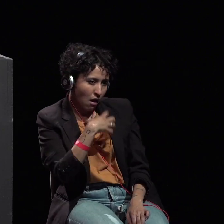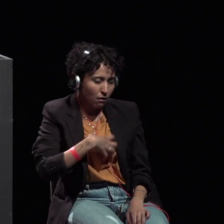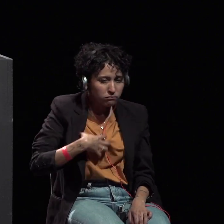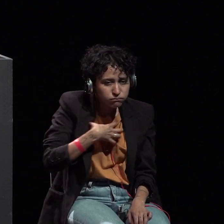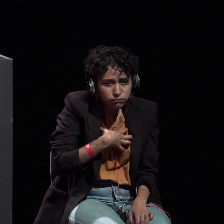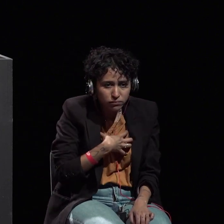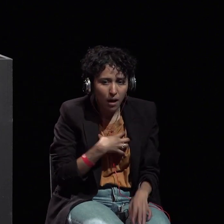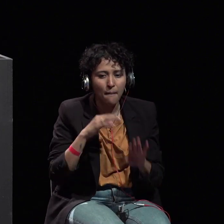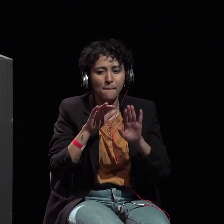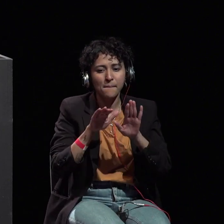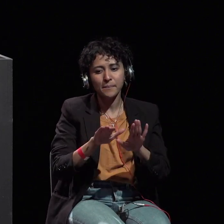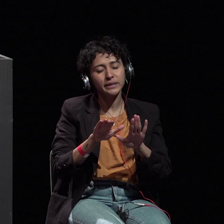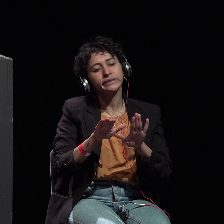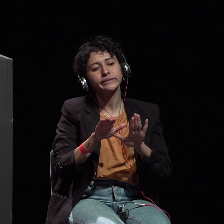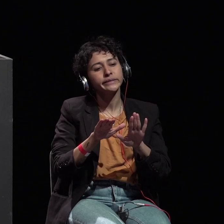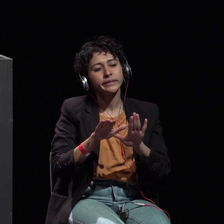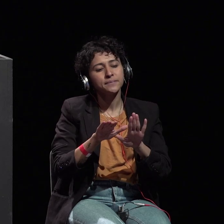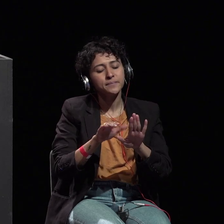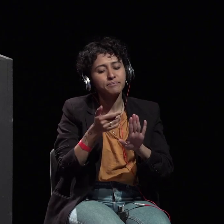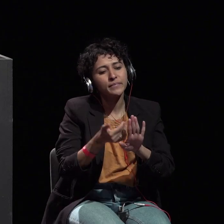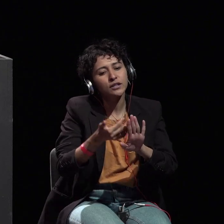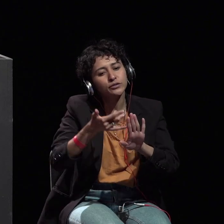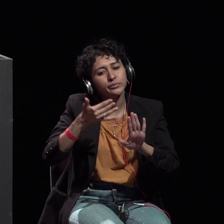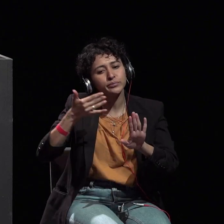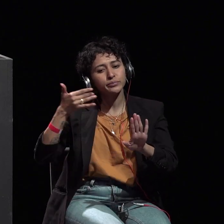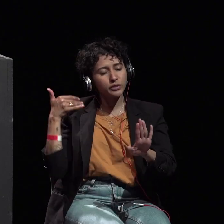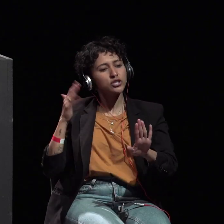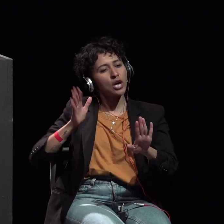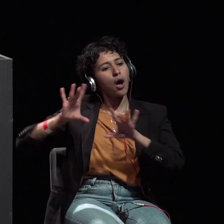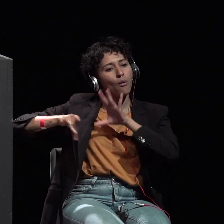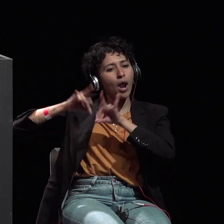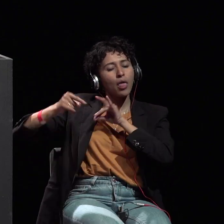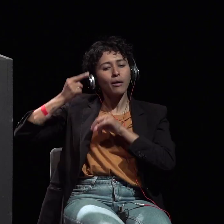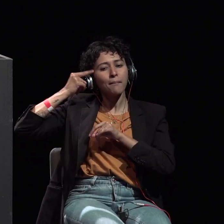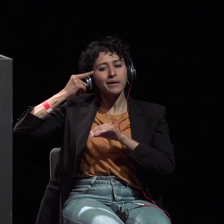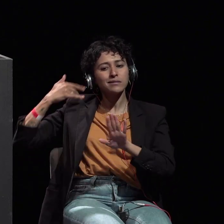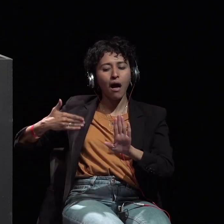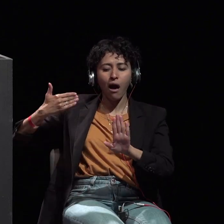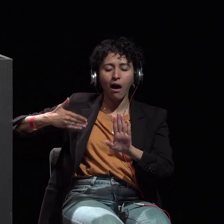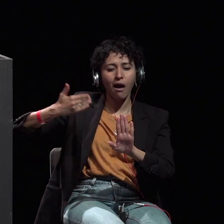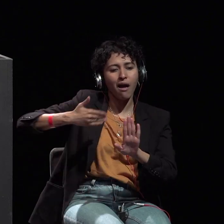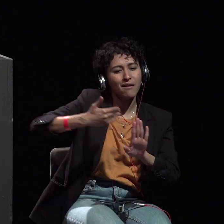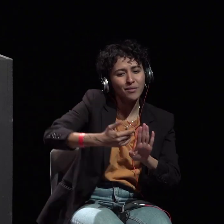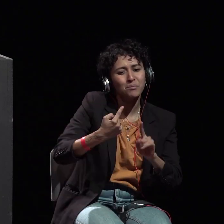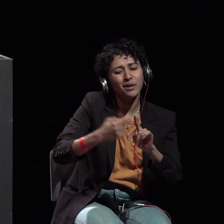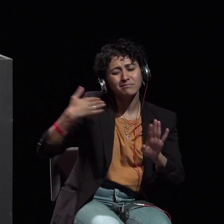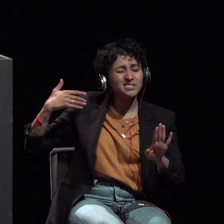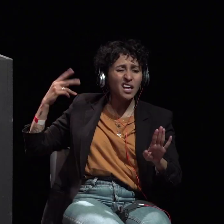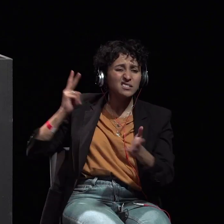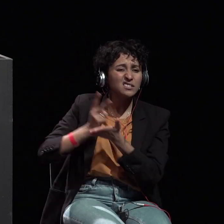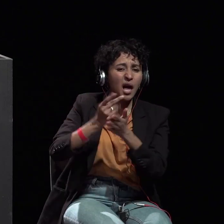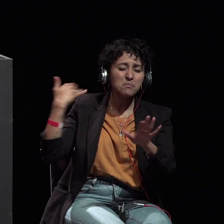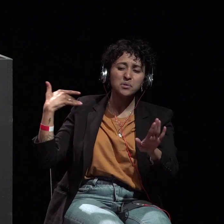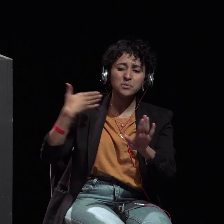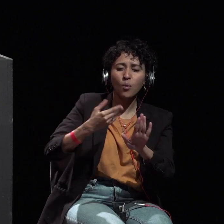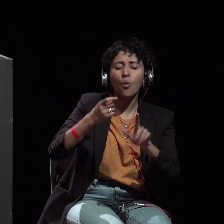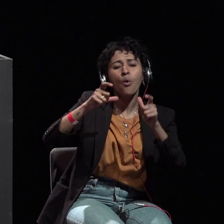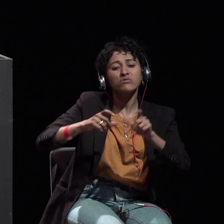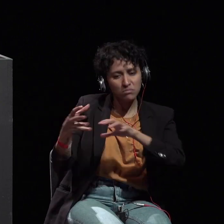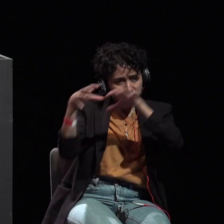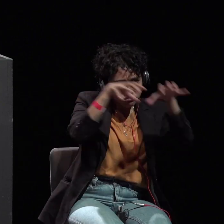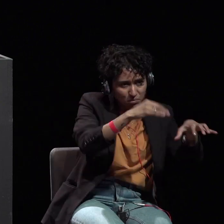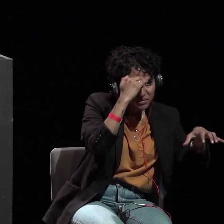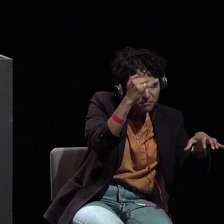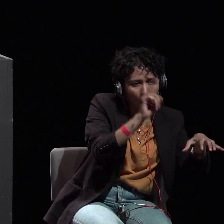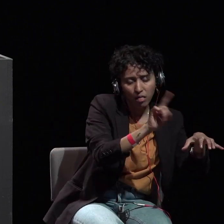they were relegated to a secondary collection rather than incorporated into the museum's main collection. And this secondary status meant that this particular shark